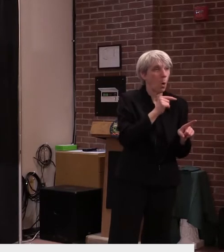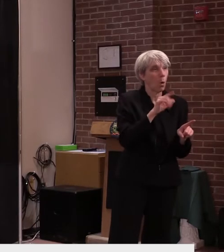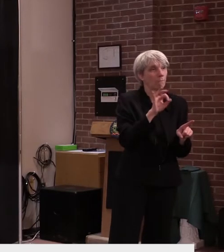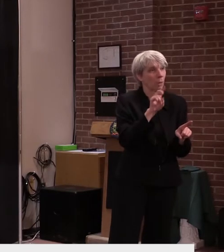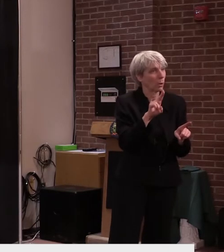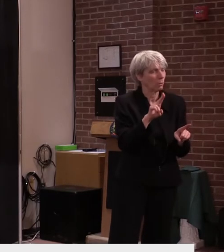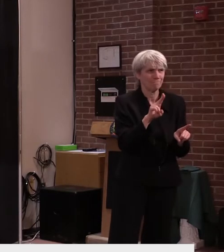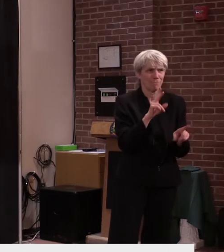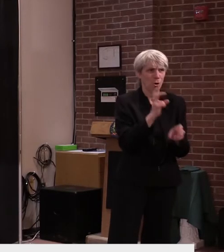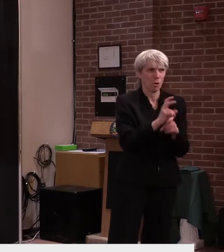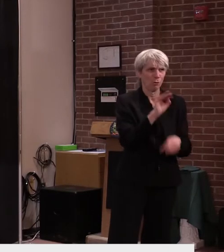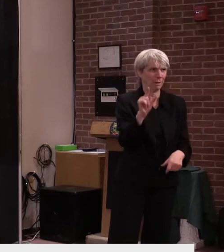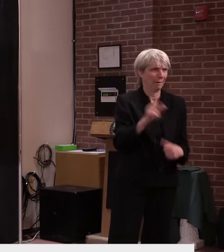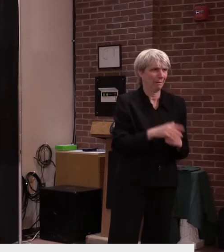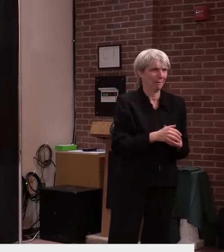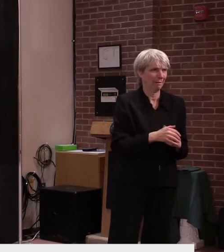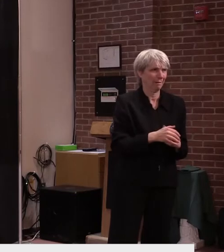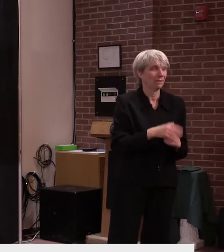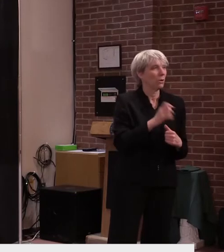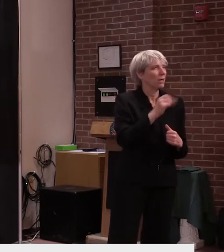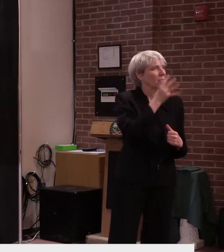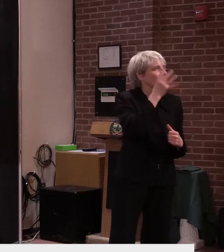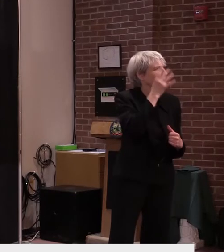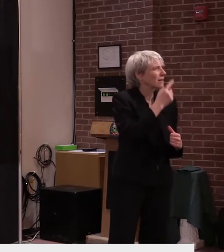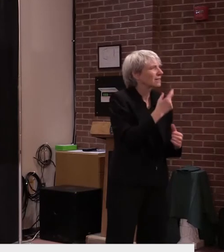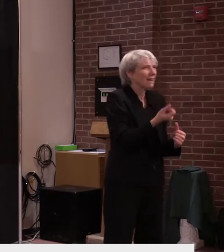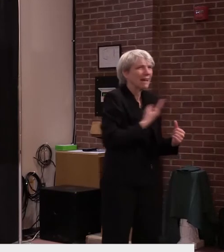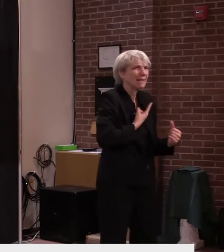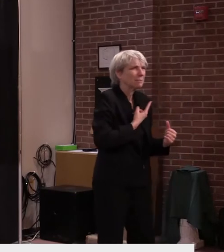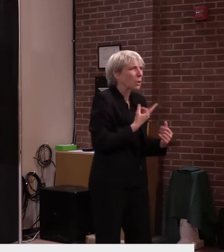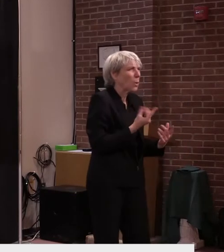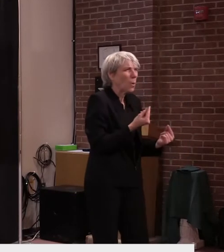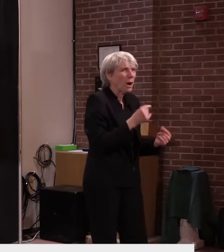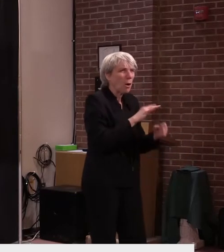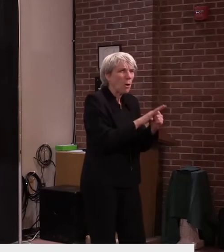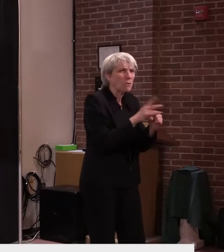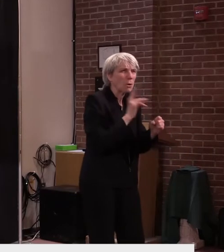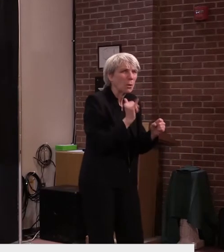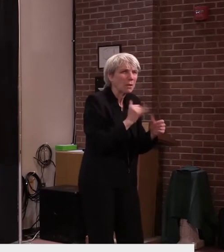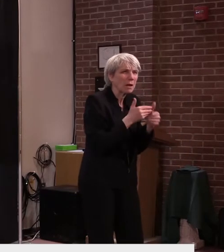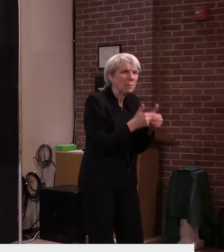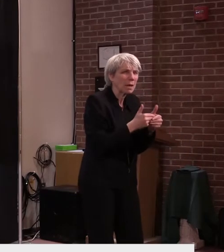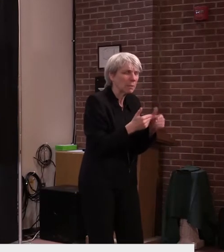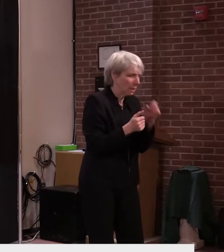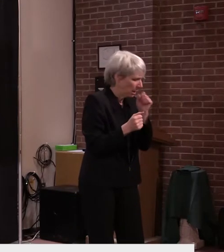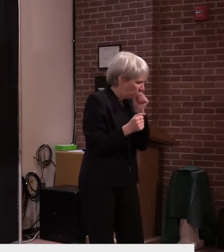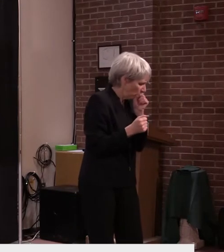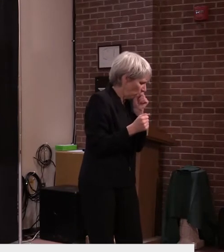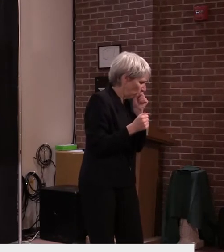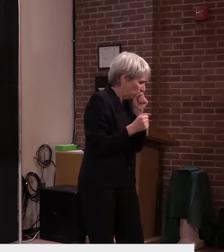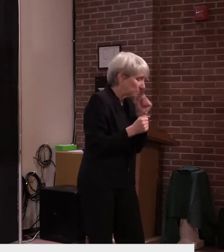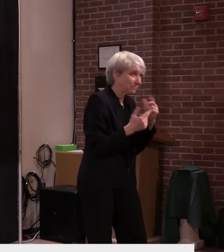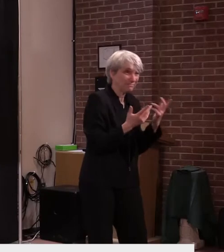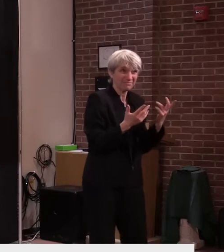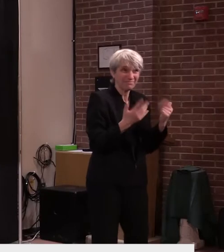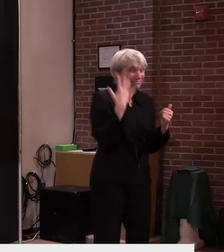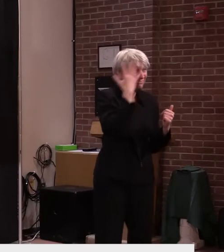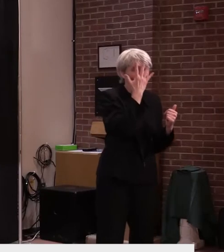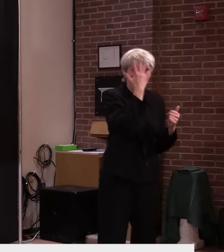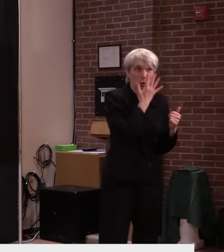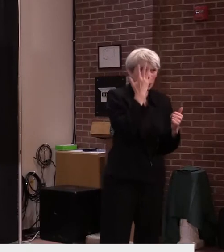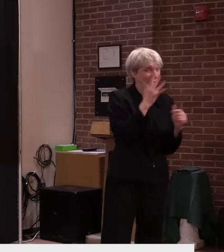what they should be looking for if their child is infected with COVID, it's very similar as other respiratory